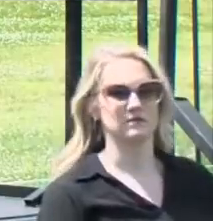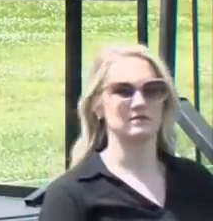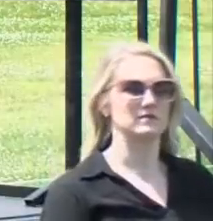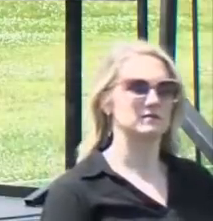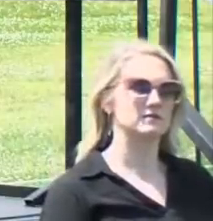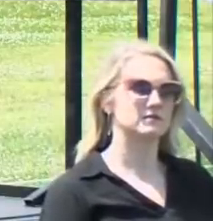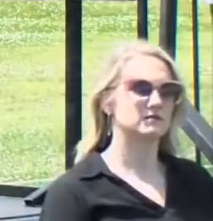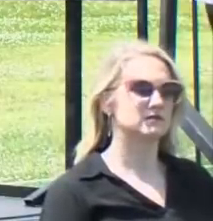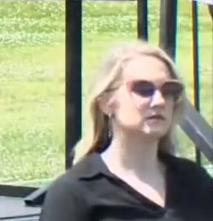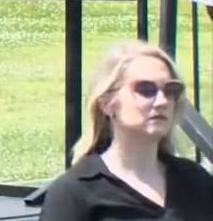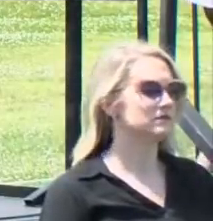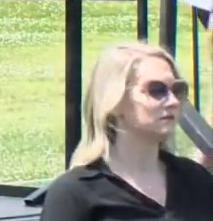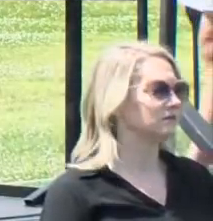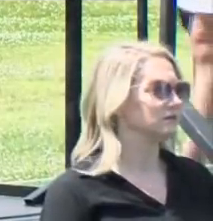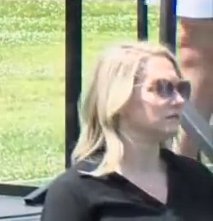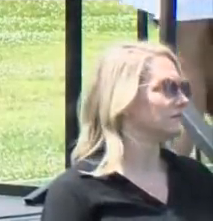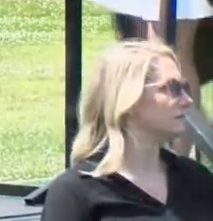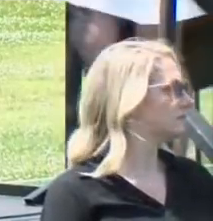Aaliyah Kao,